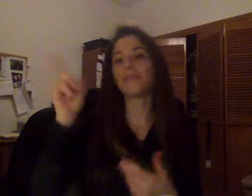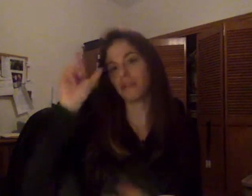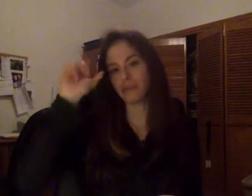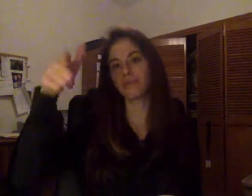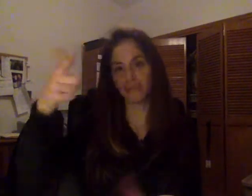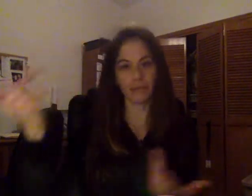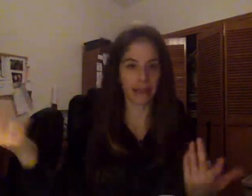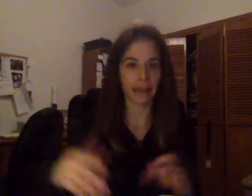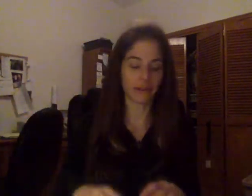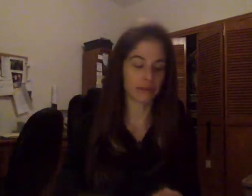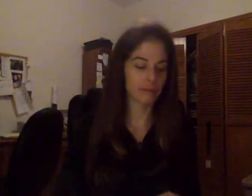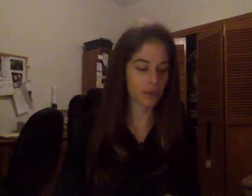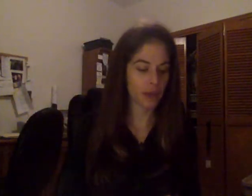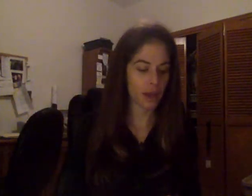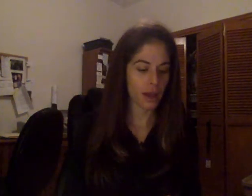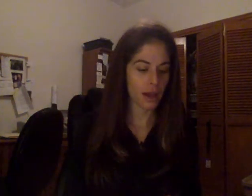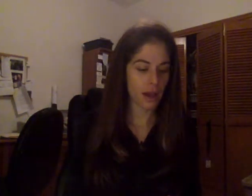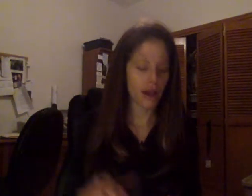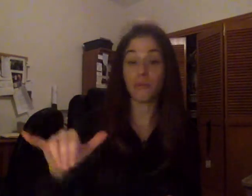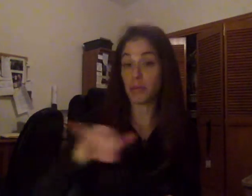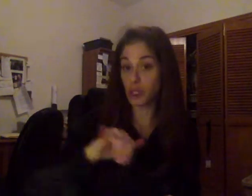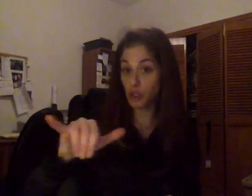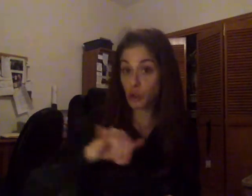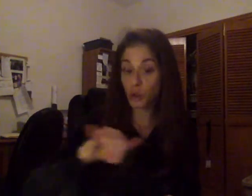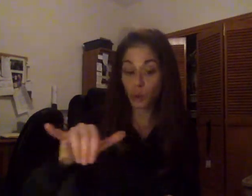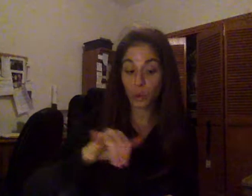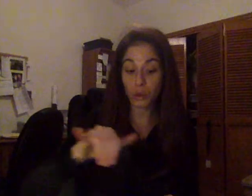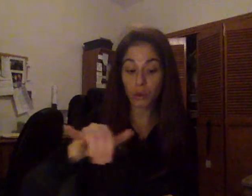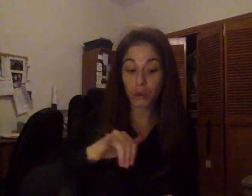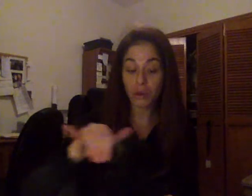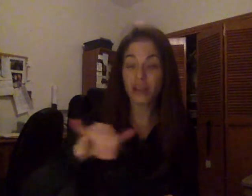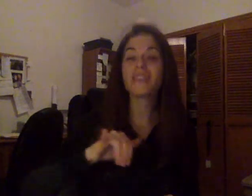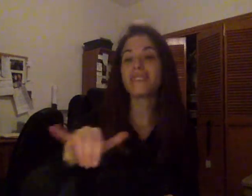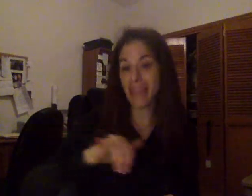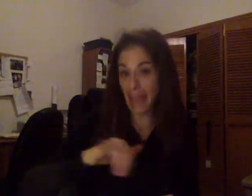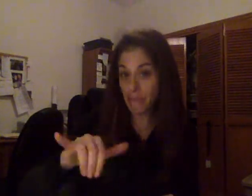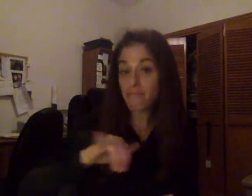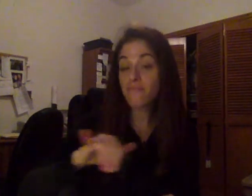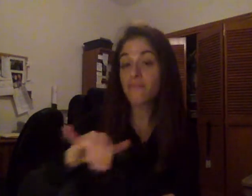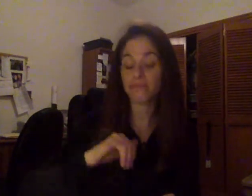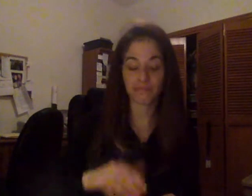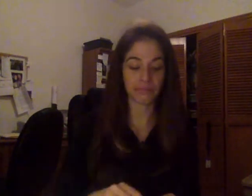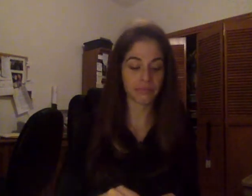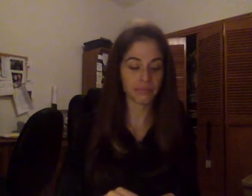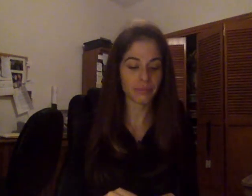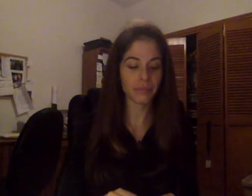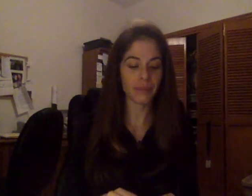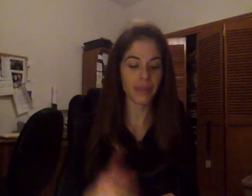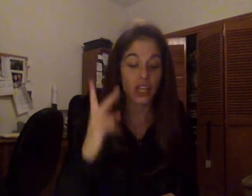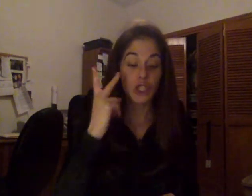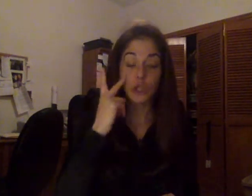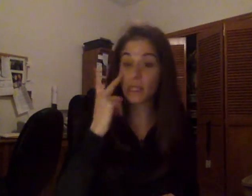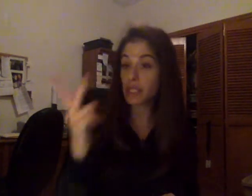it's like later. Me too. Same. To see